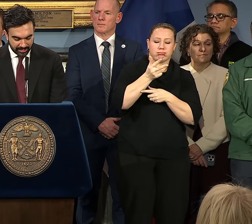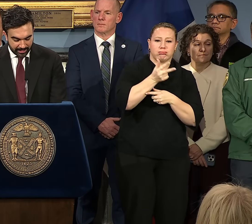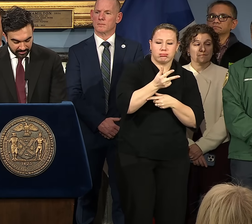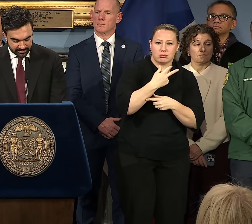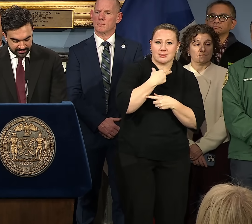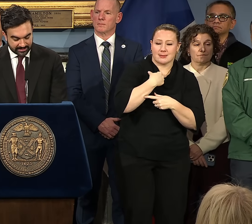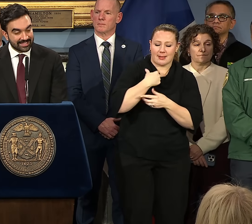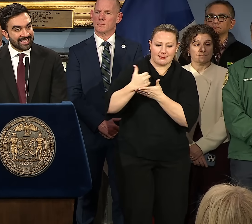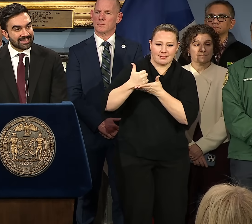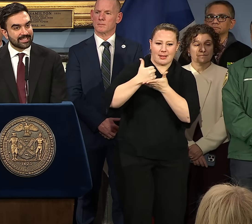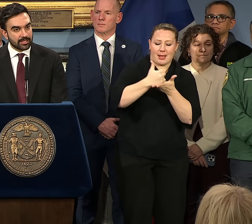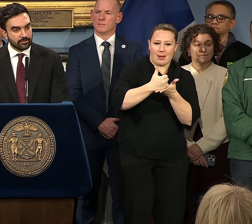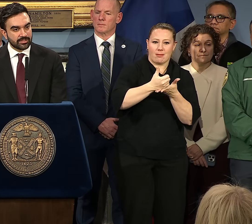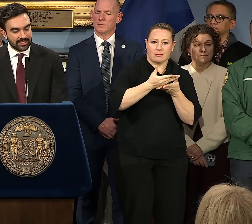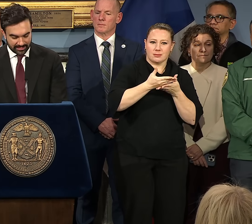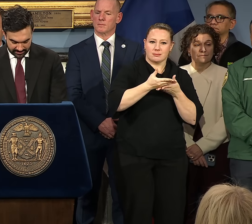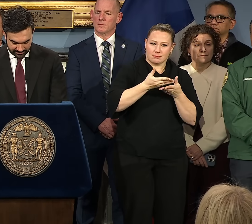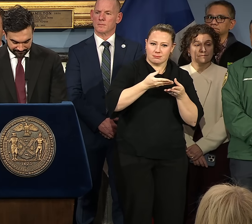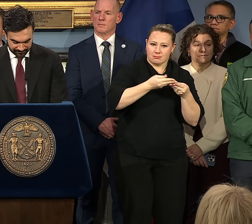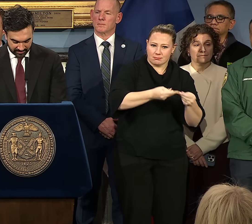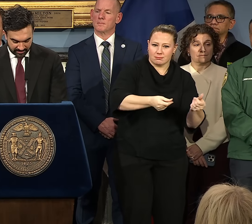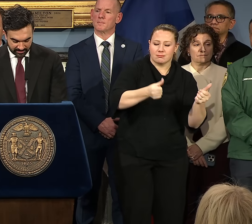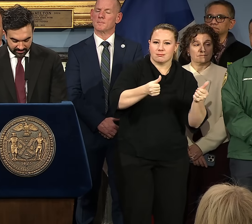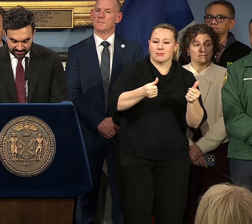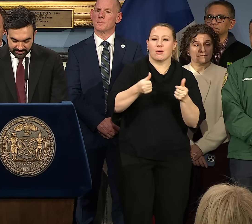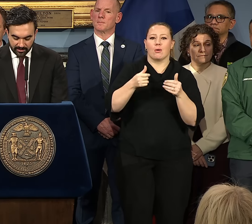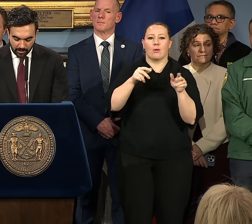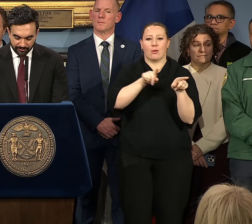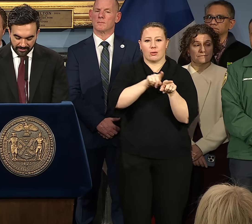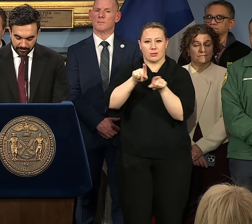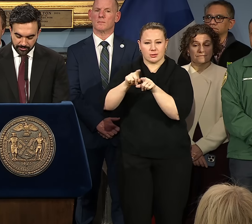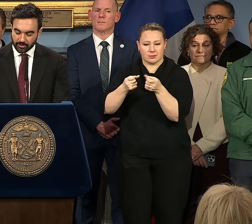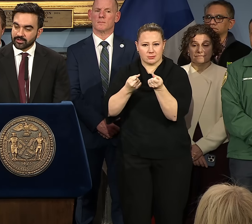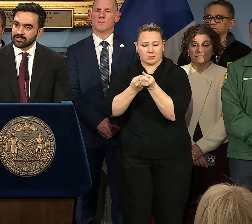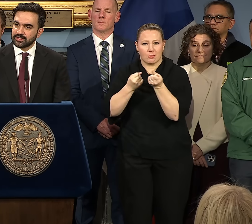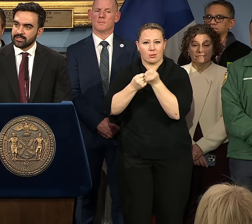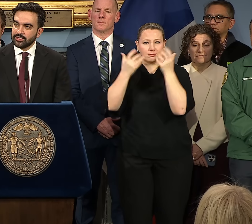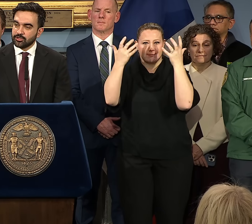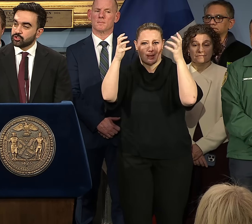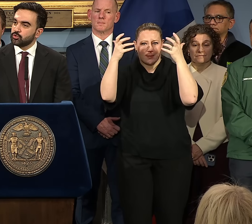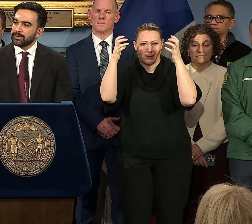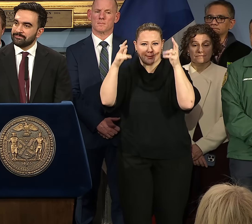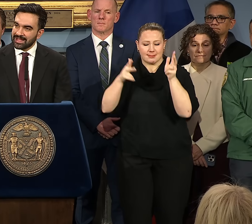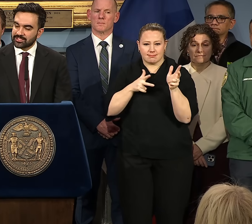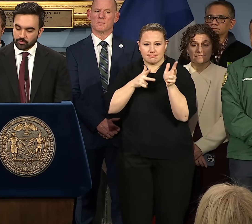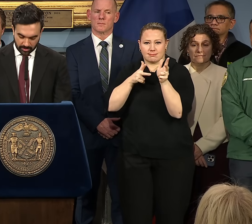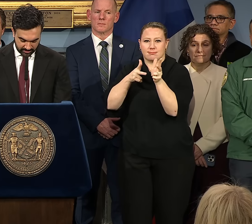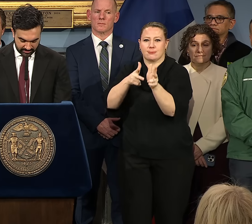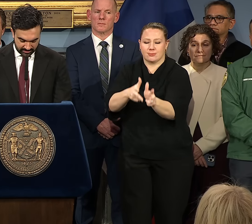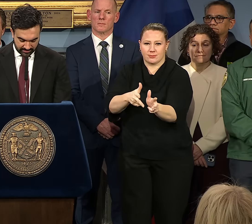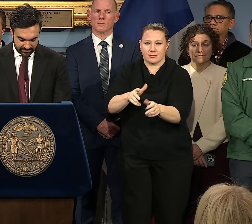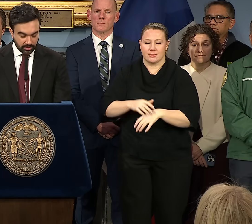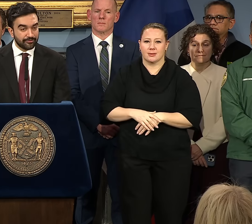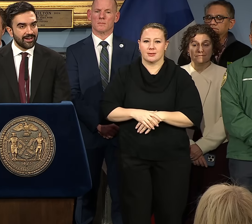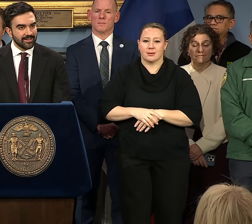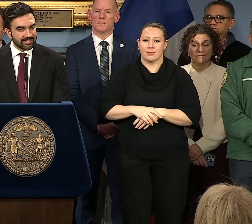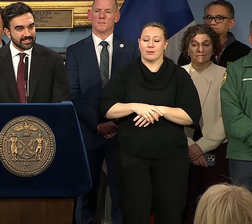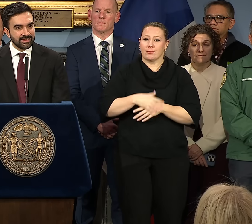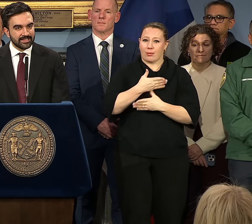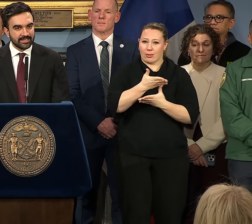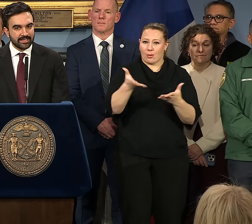and ensured ambulances could get to those in need. These are our fellow New Yorkers who do immense work that is